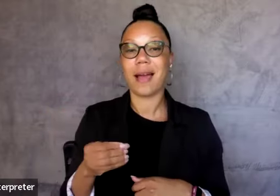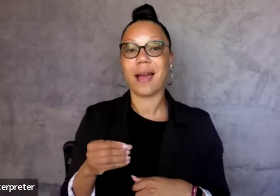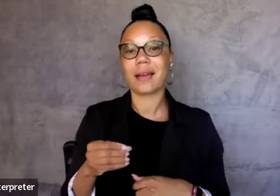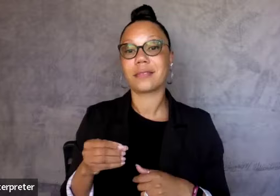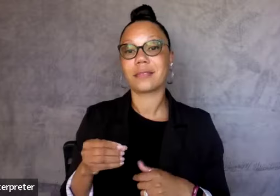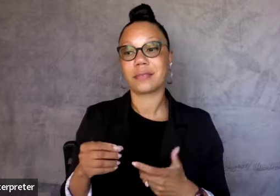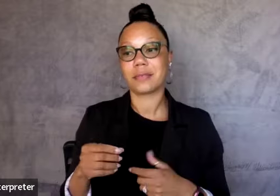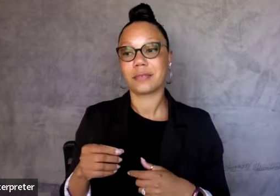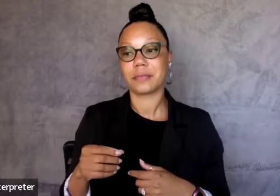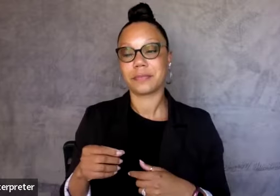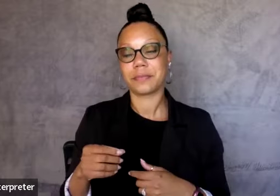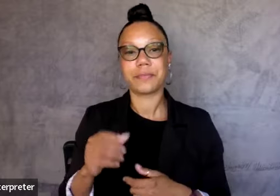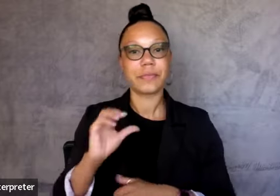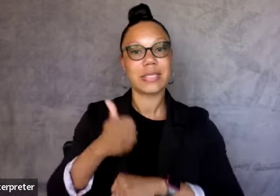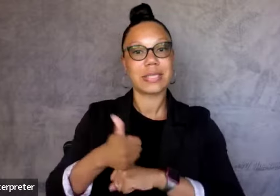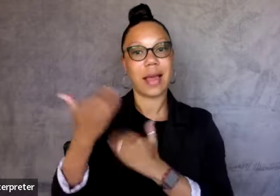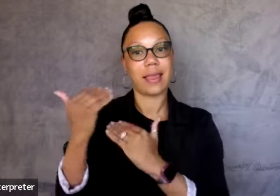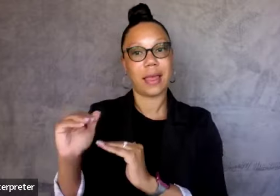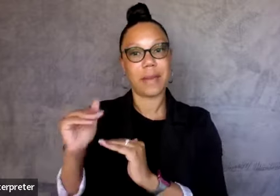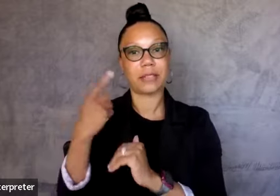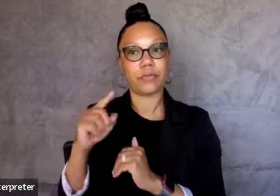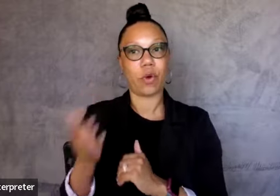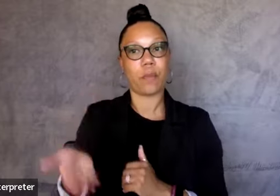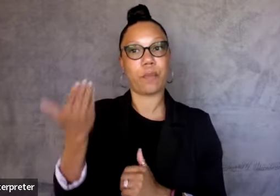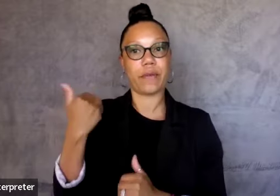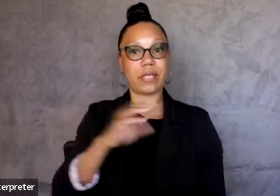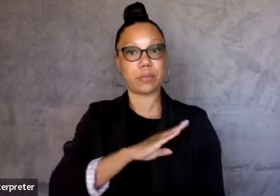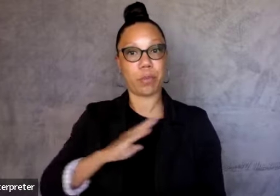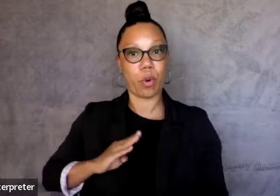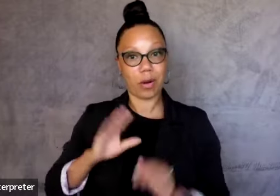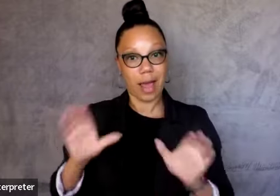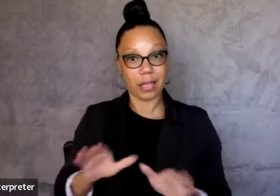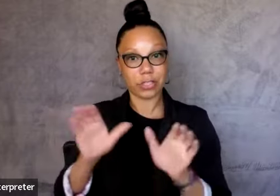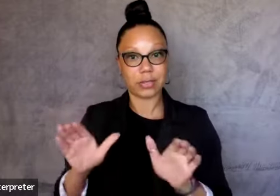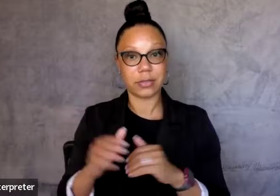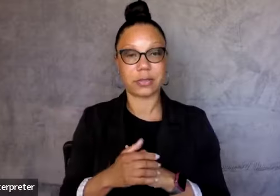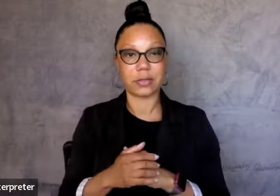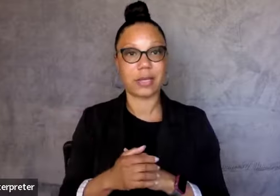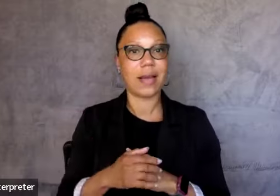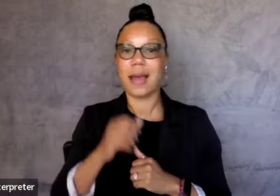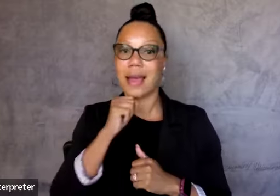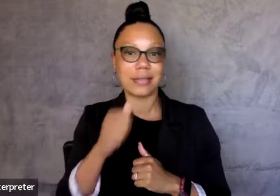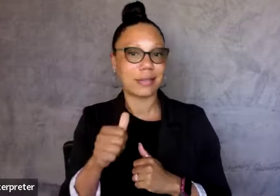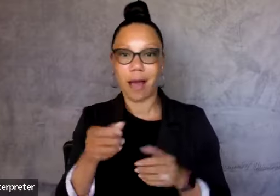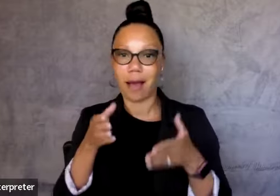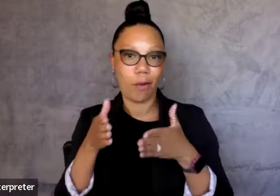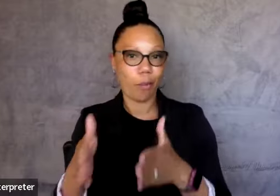put hindrances on previous board actions taken is not a way of moving